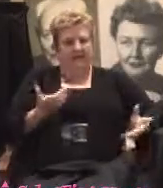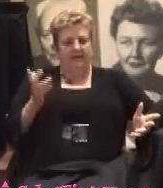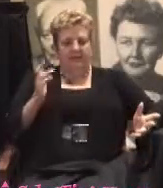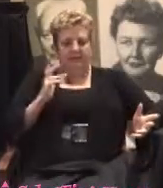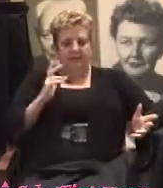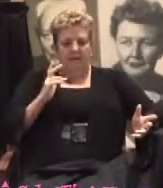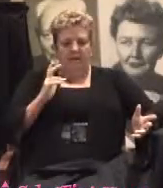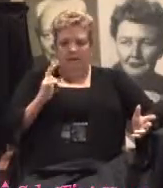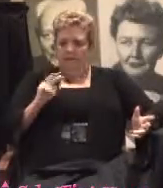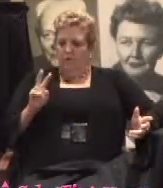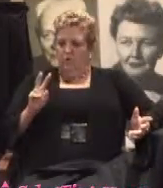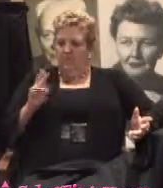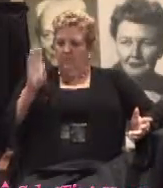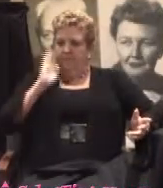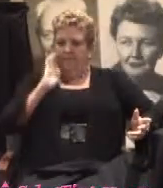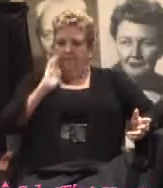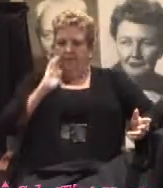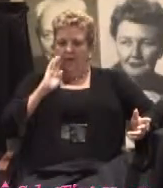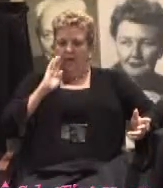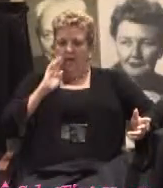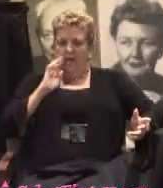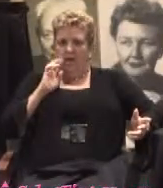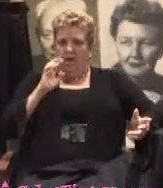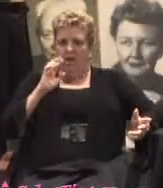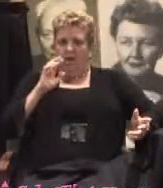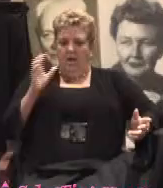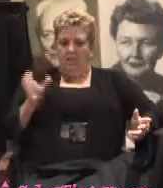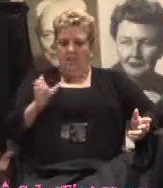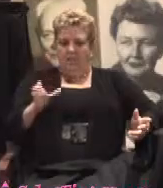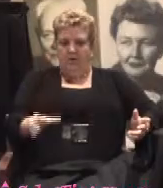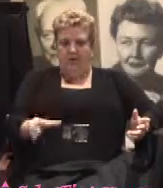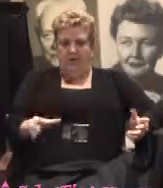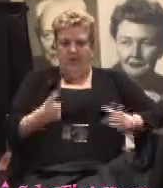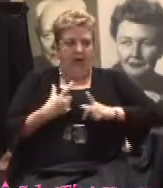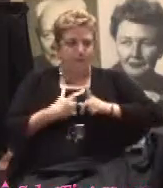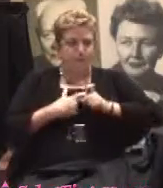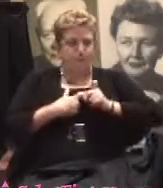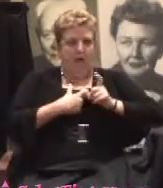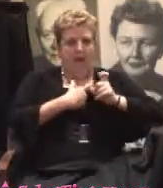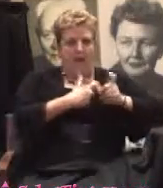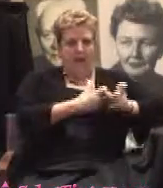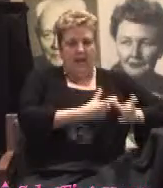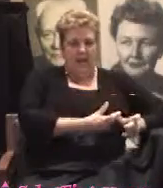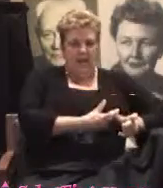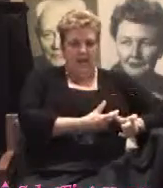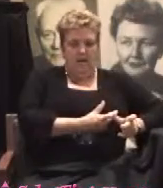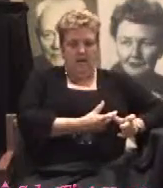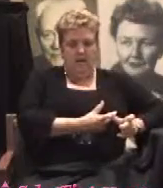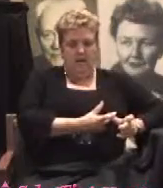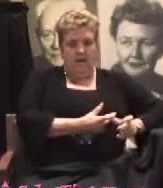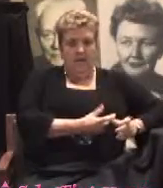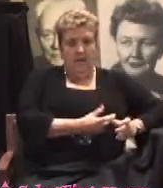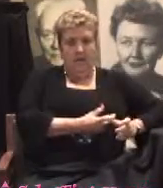at this beer, and I backed out of that apartment, and I put that beer down, and I ran. And I want to tell you why. I don't